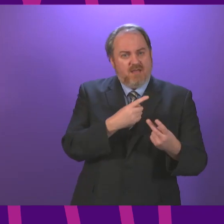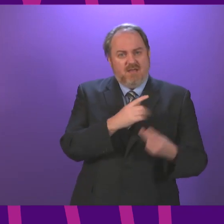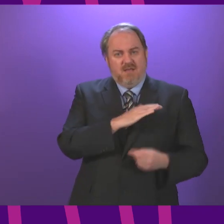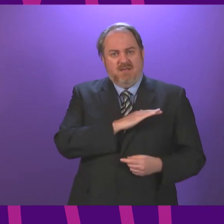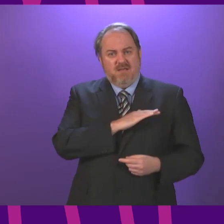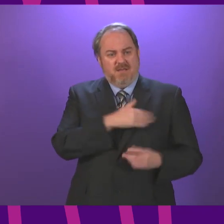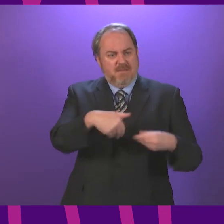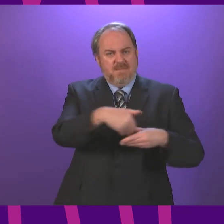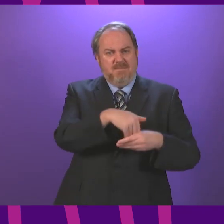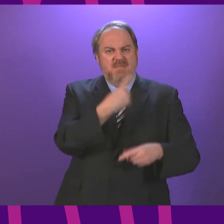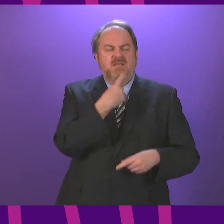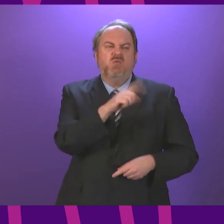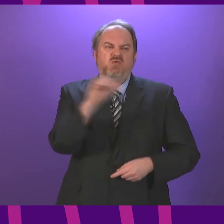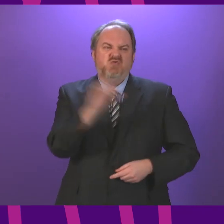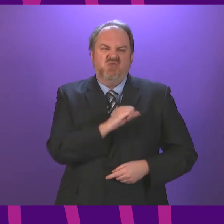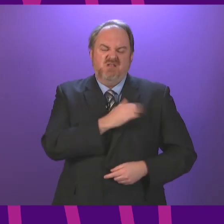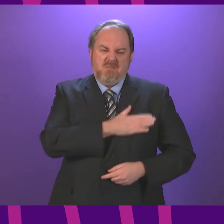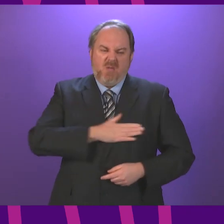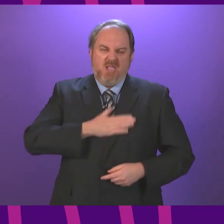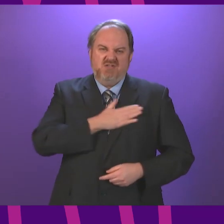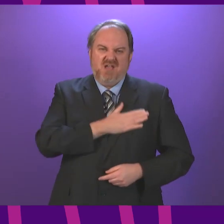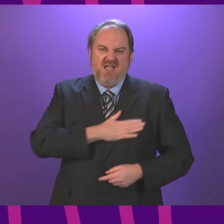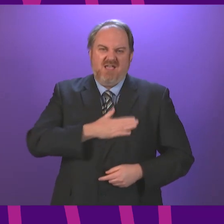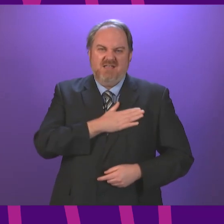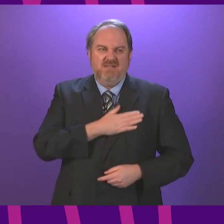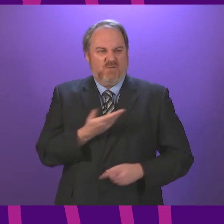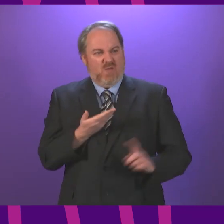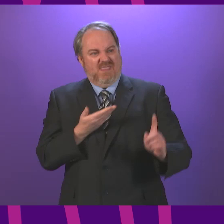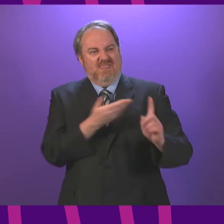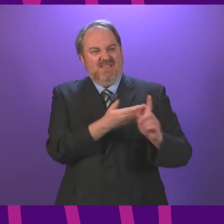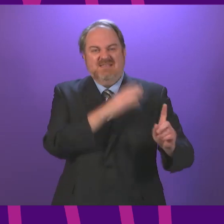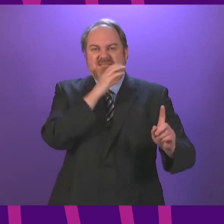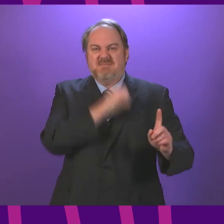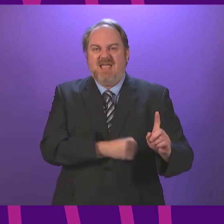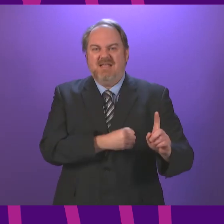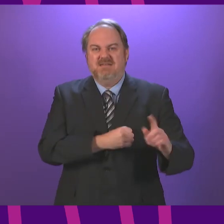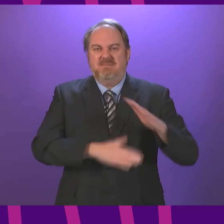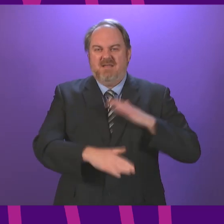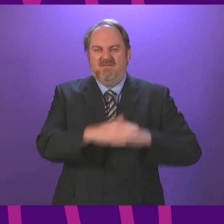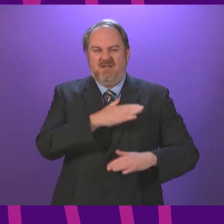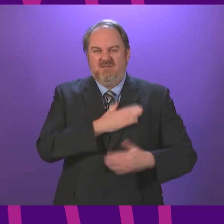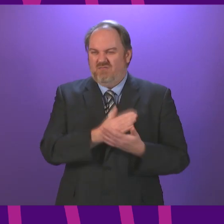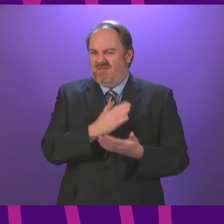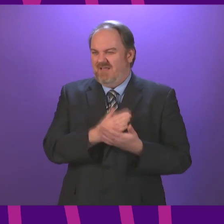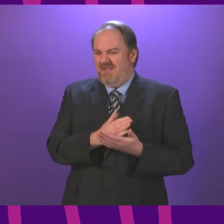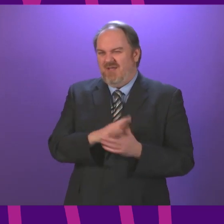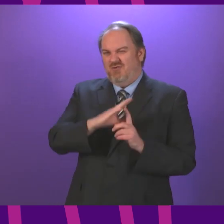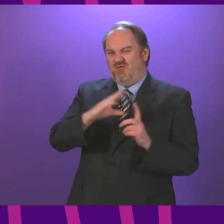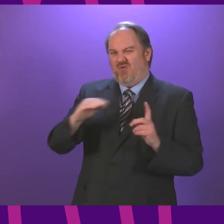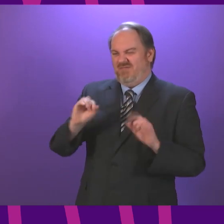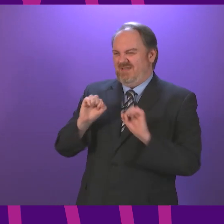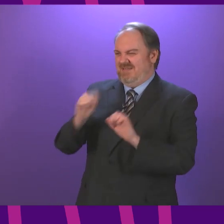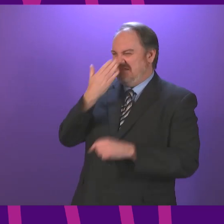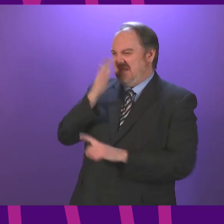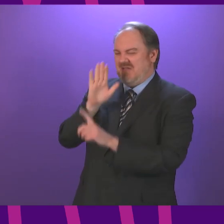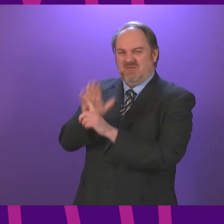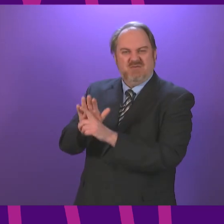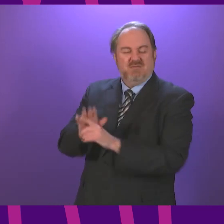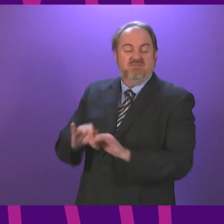for the inappropriate behaviour of a man. there we have the Tories, I think, demonstrating without